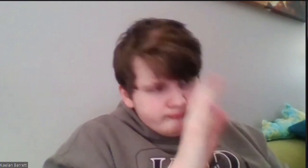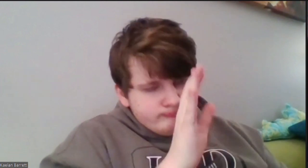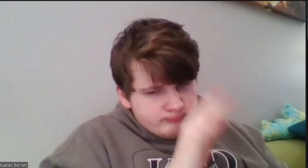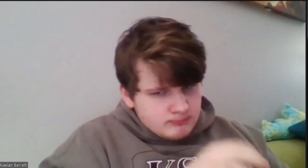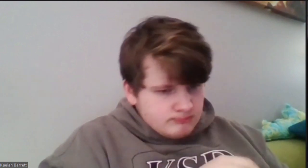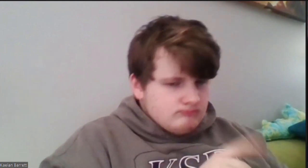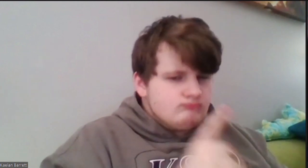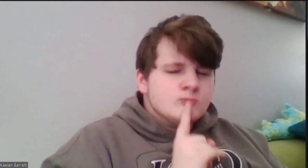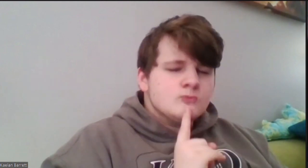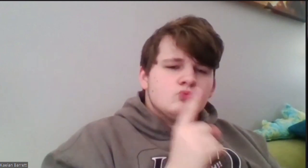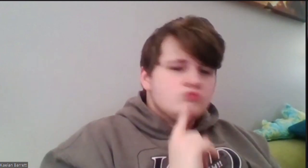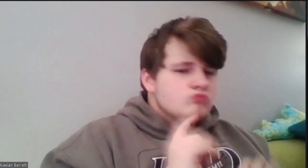room saying hi.